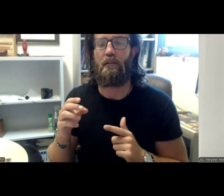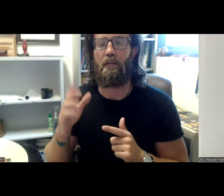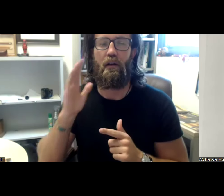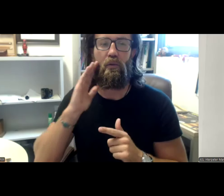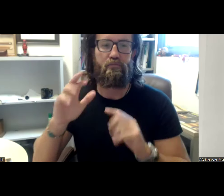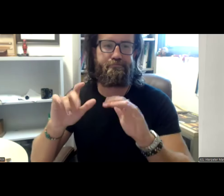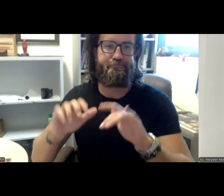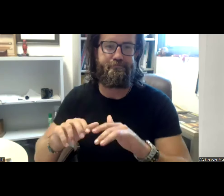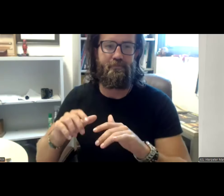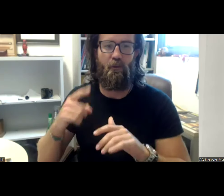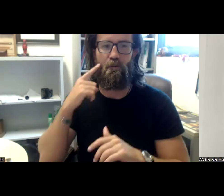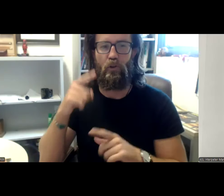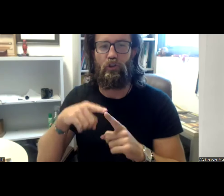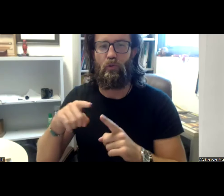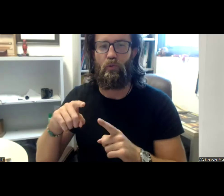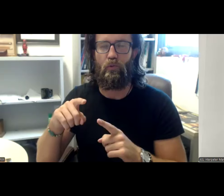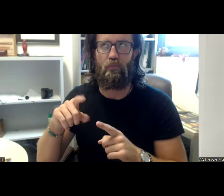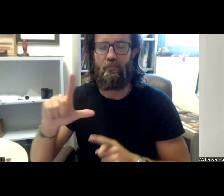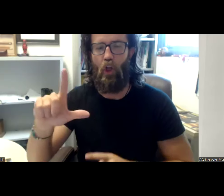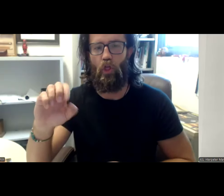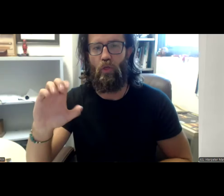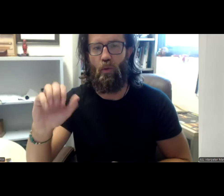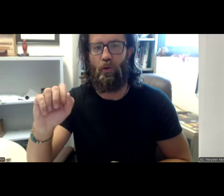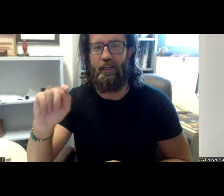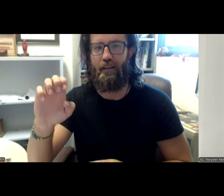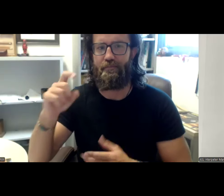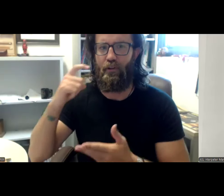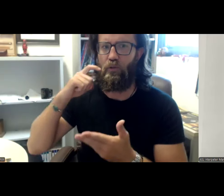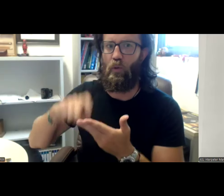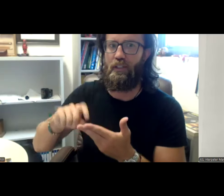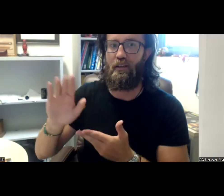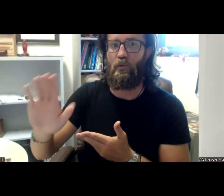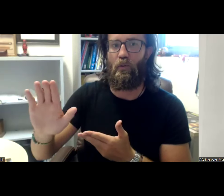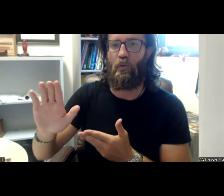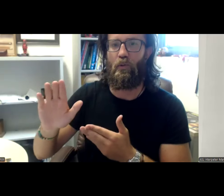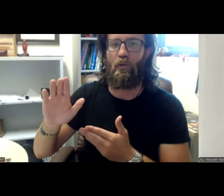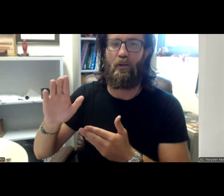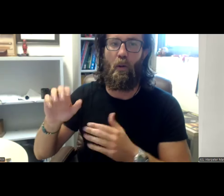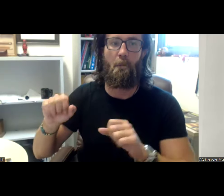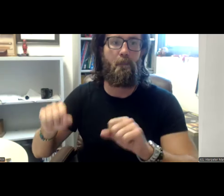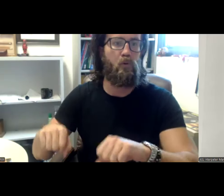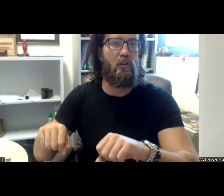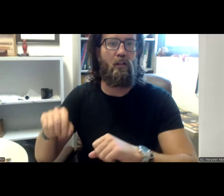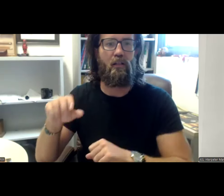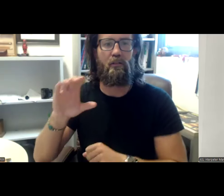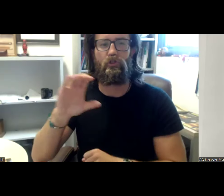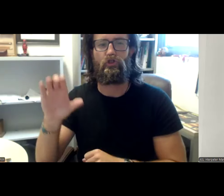I'm going to go ahead and make an announcement, and I'm going to type it out for you